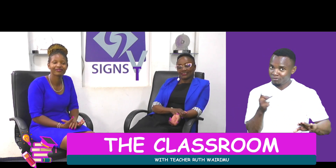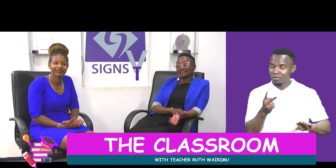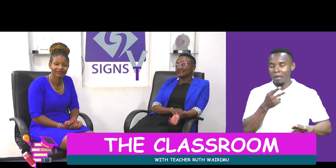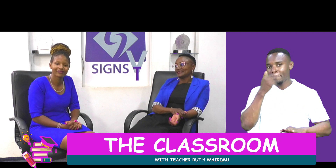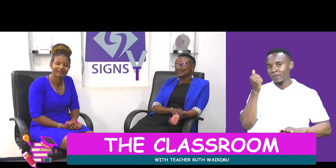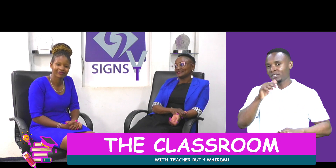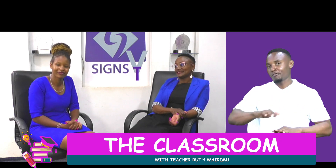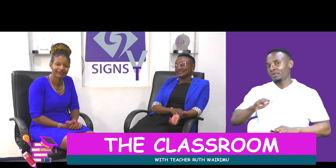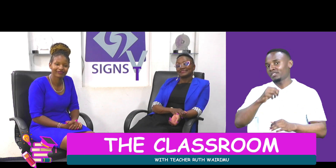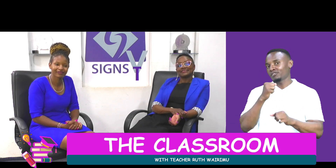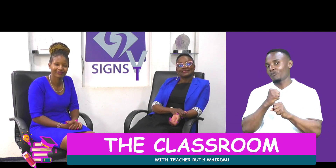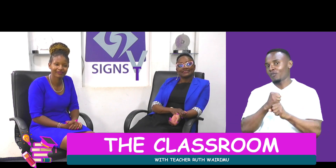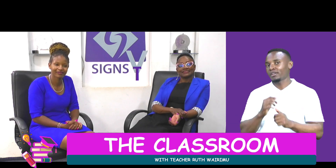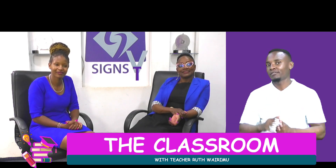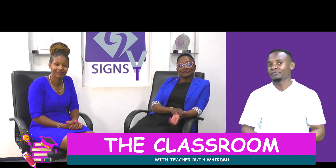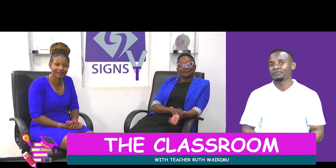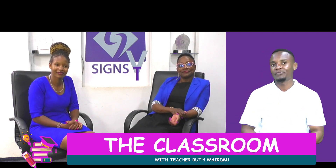Yeah.